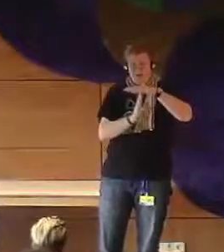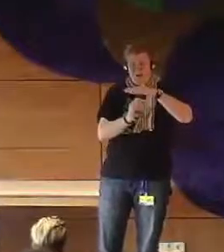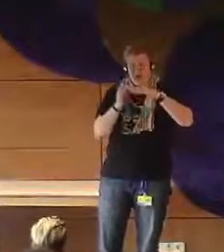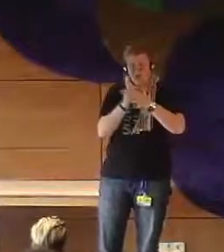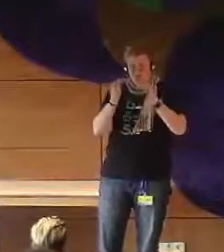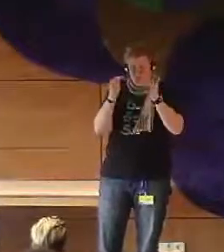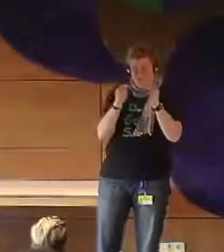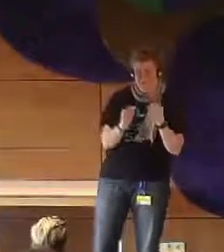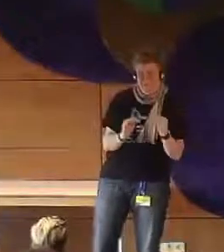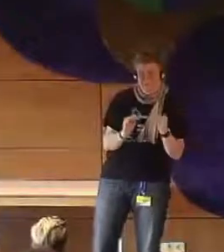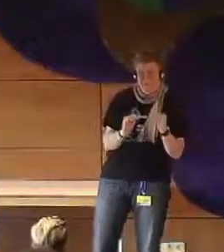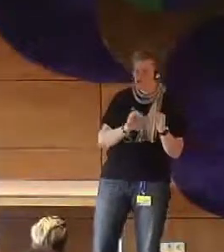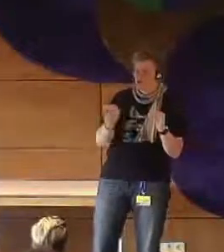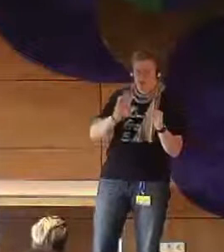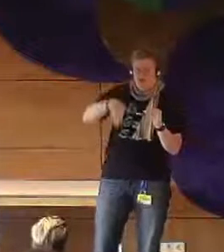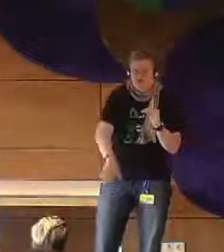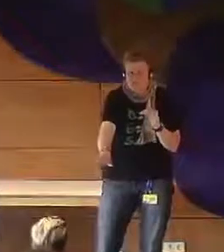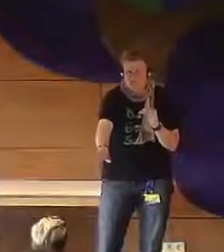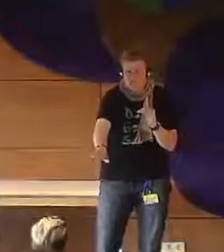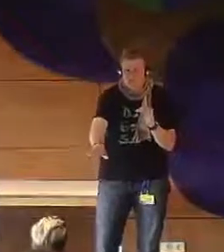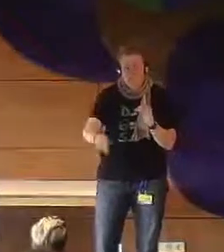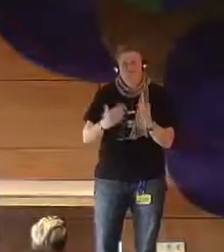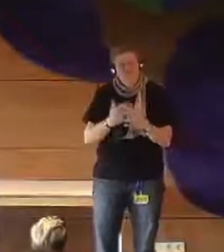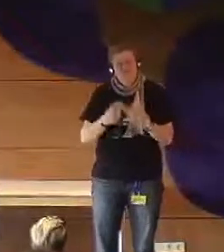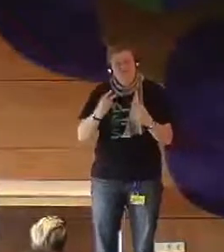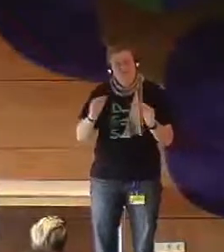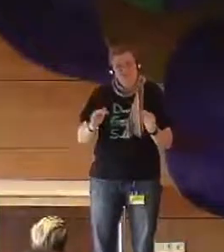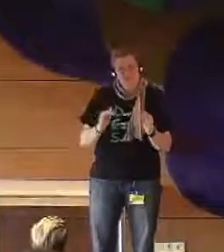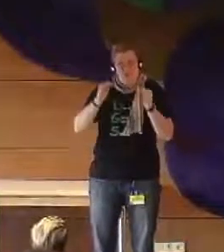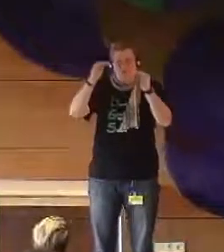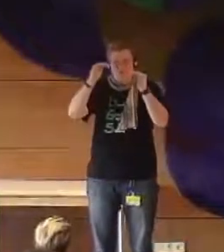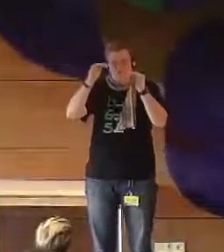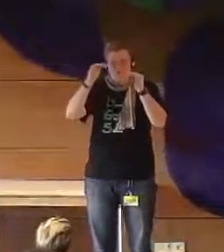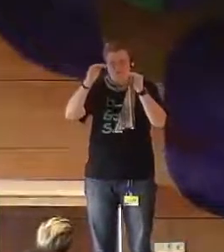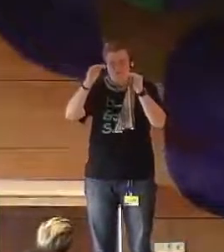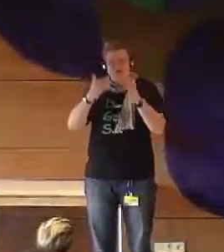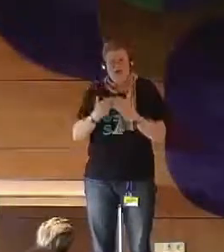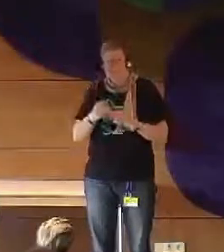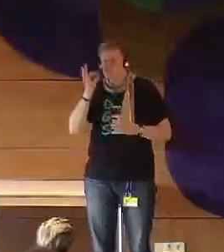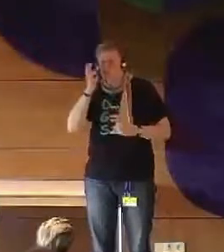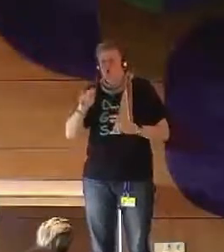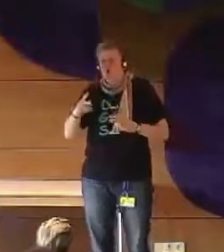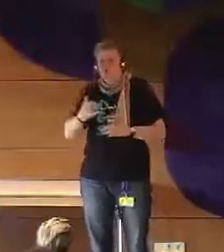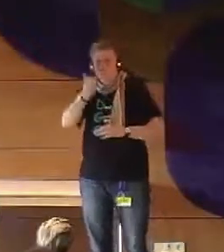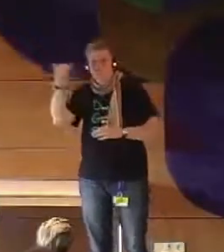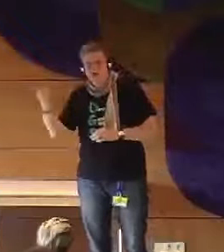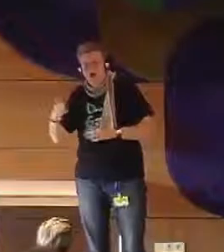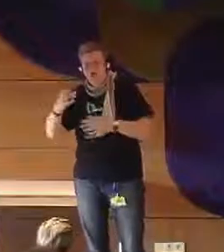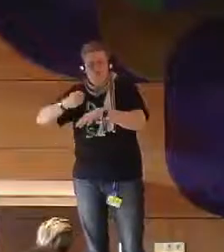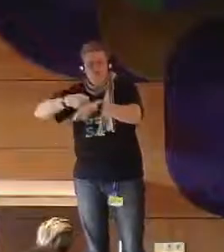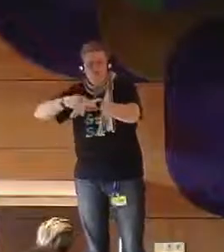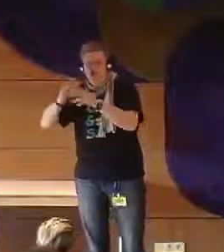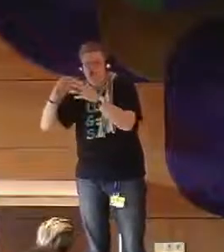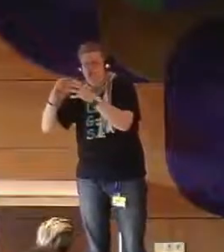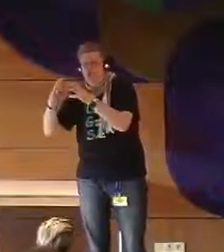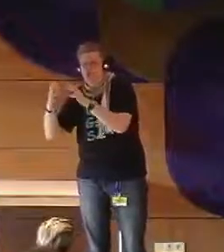of having brittle bones, you know, if we have brittle bones when we're 100, I'm not too bothered about that. But